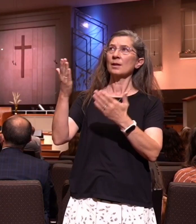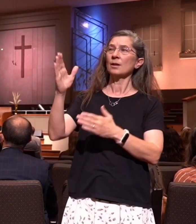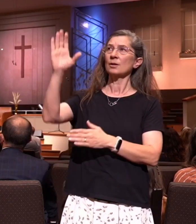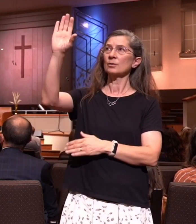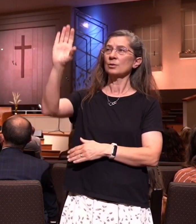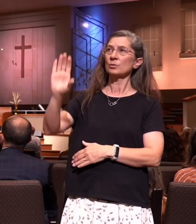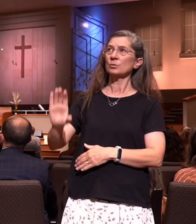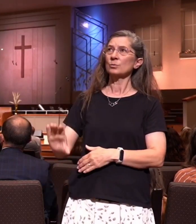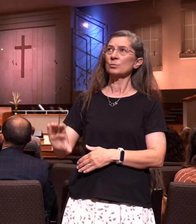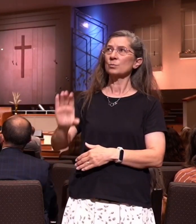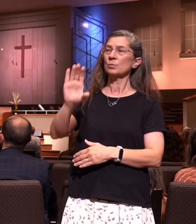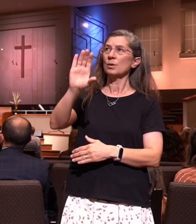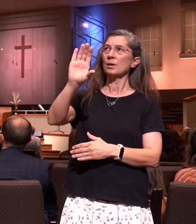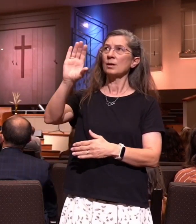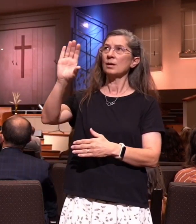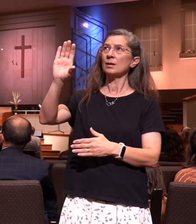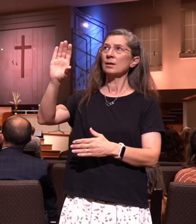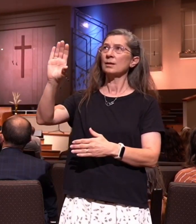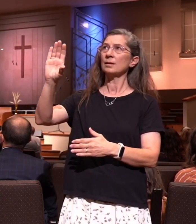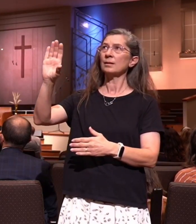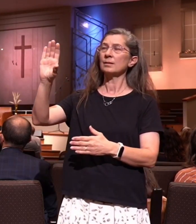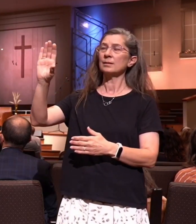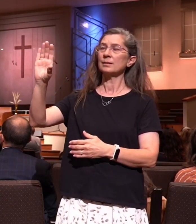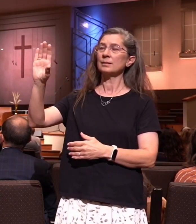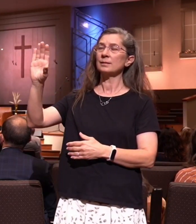cross said it